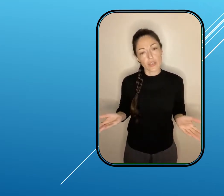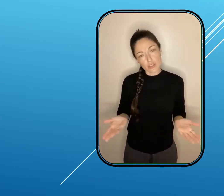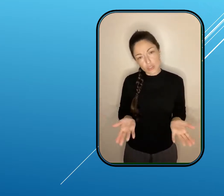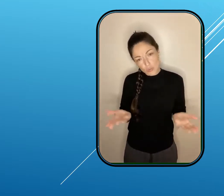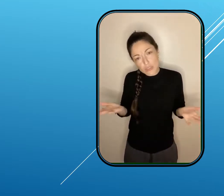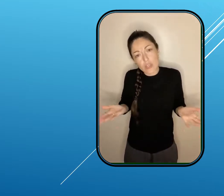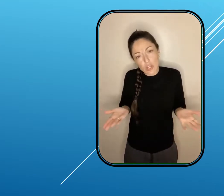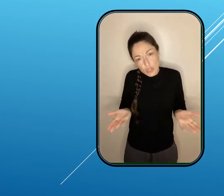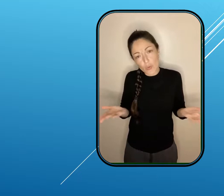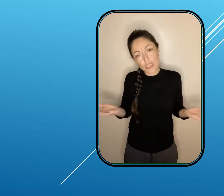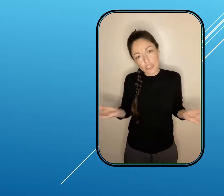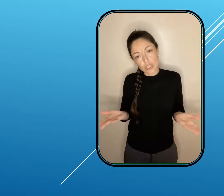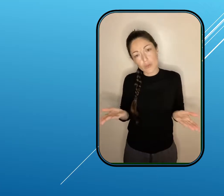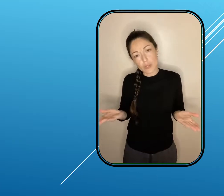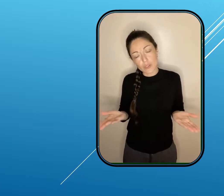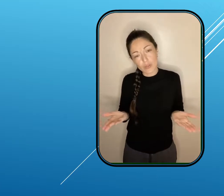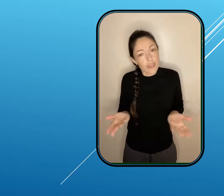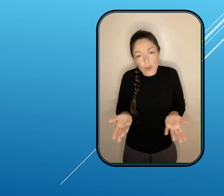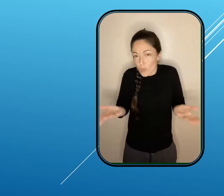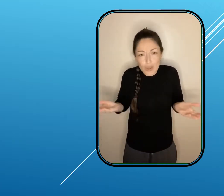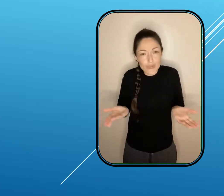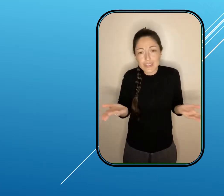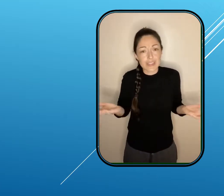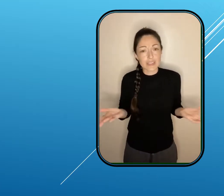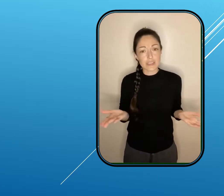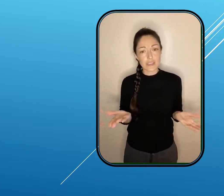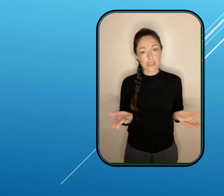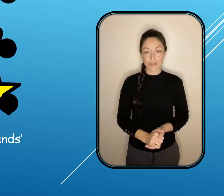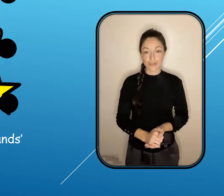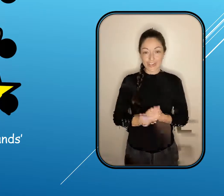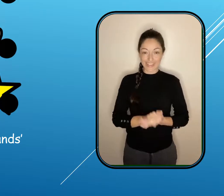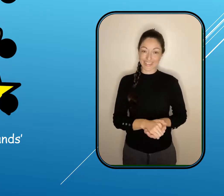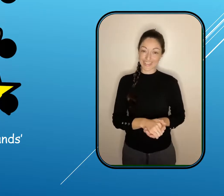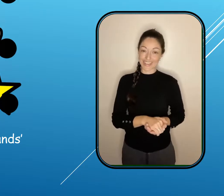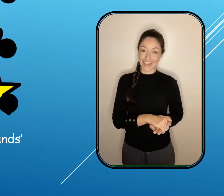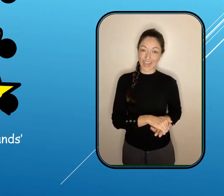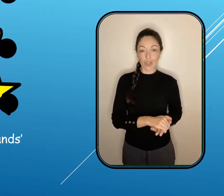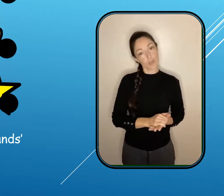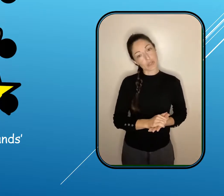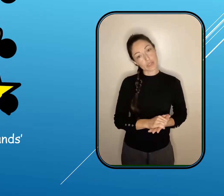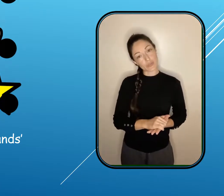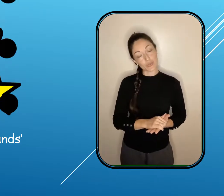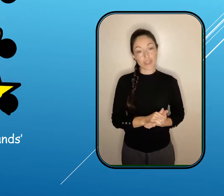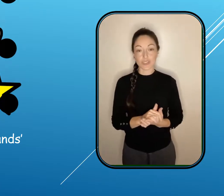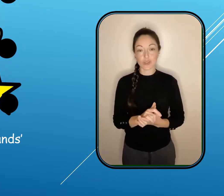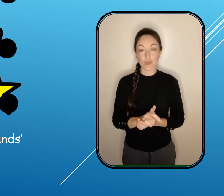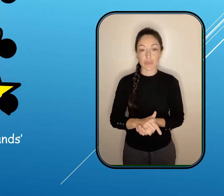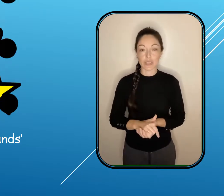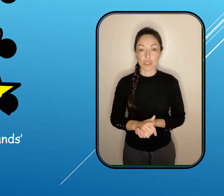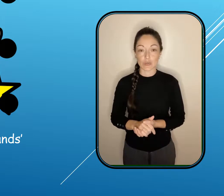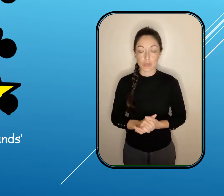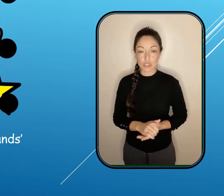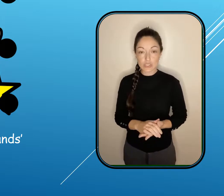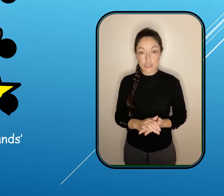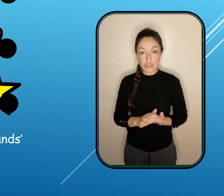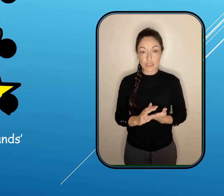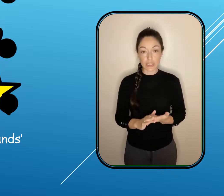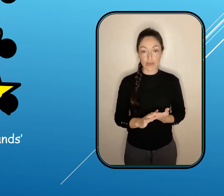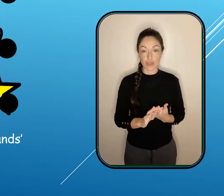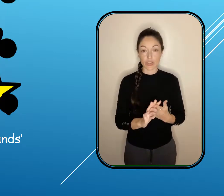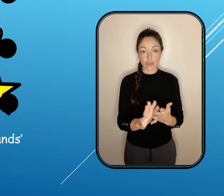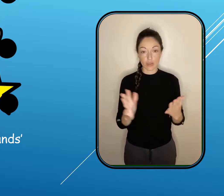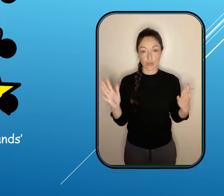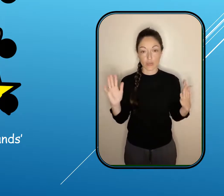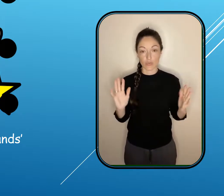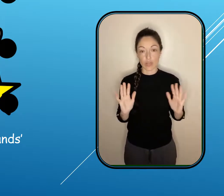then you want to look questioning while you're doing it. Where is it? Finally, a little bonus rule that I don't normally mention, but just to consider